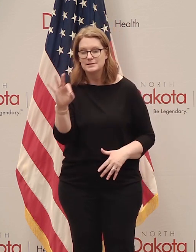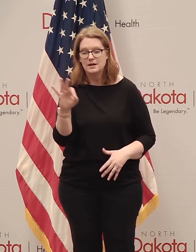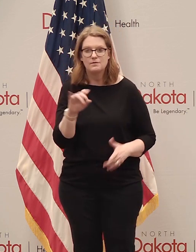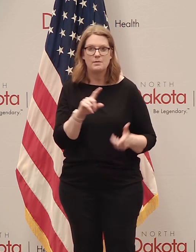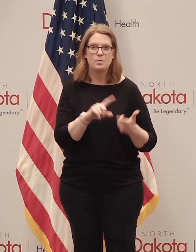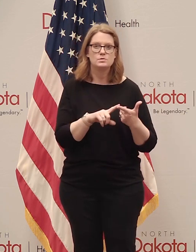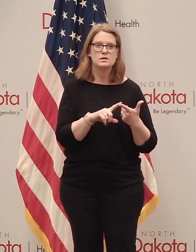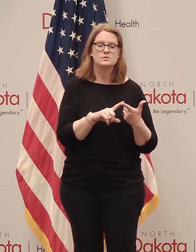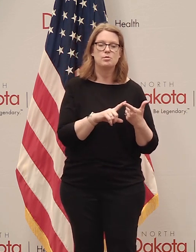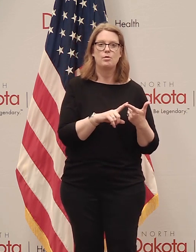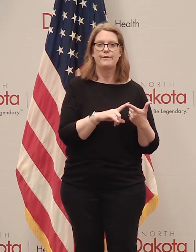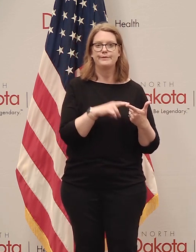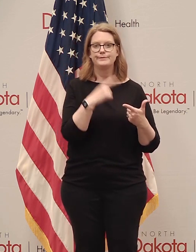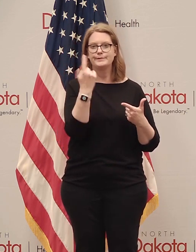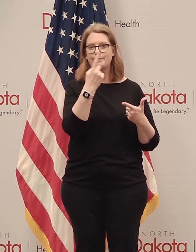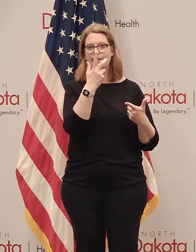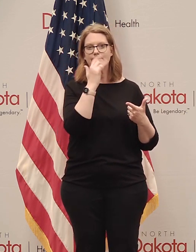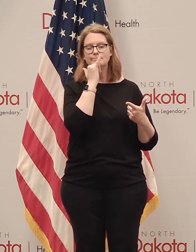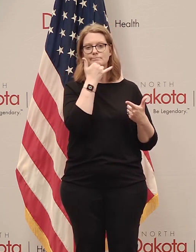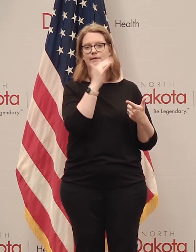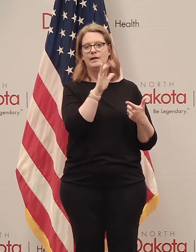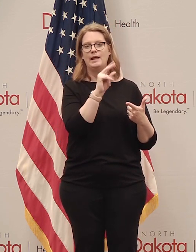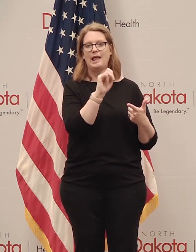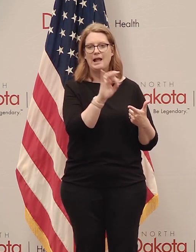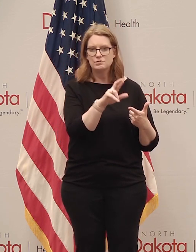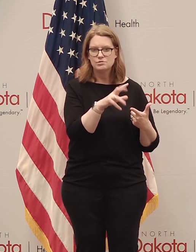or some unexplainable cancer,